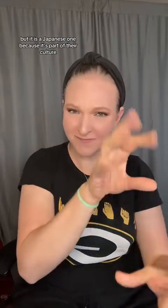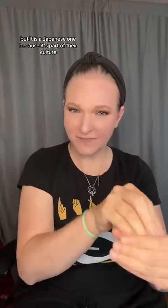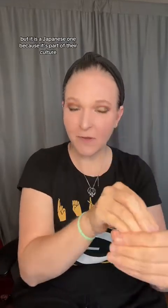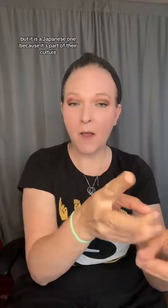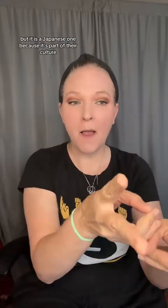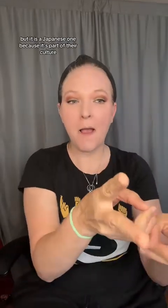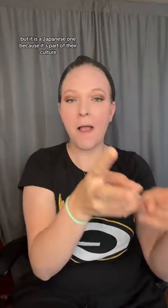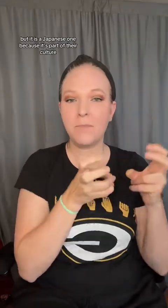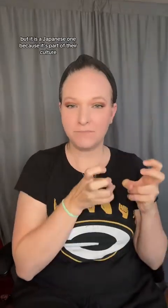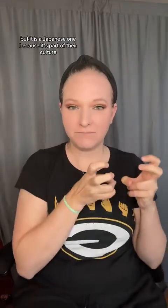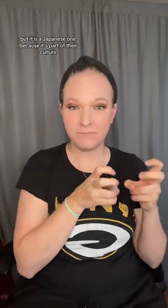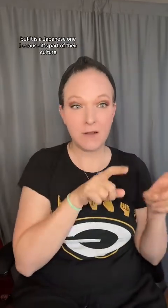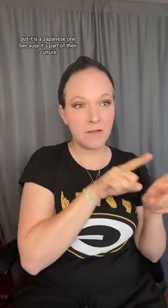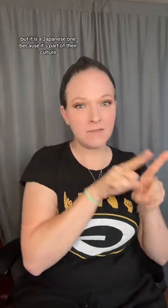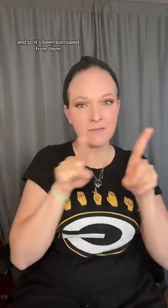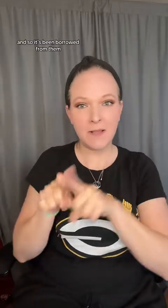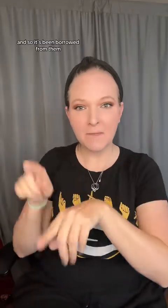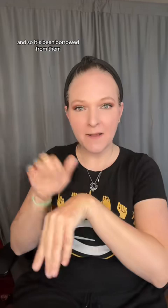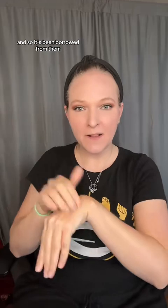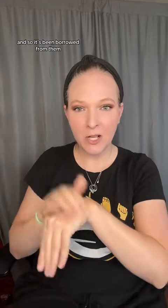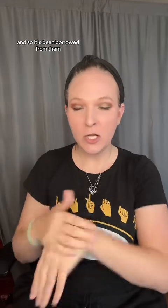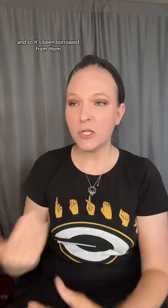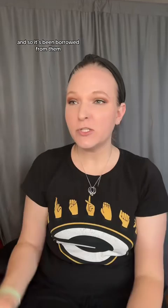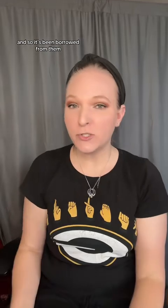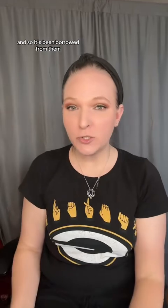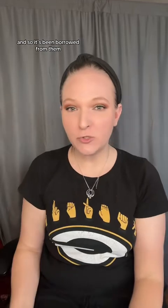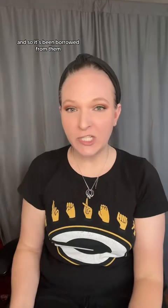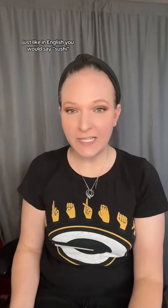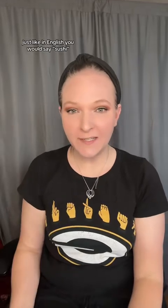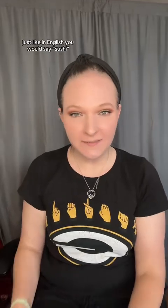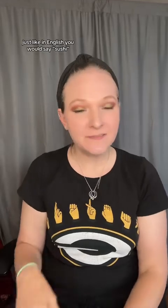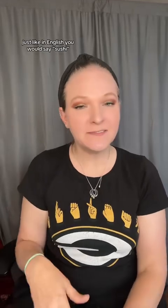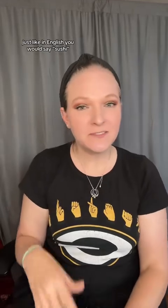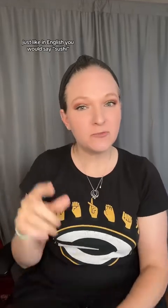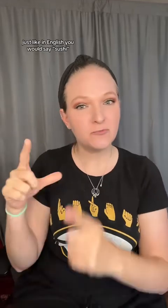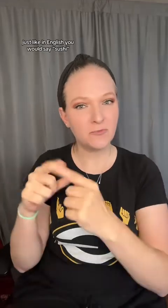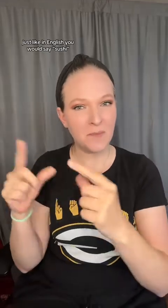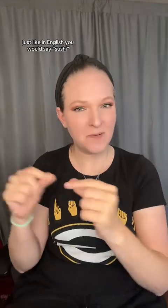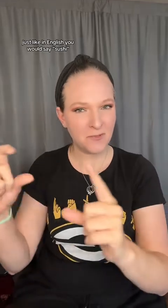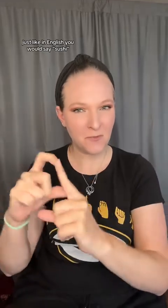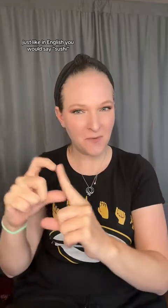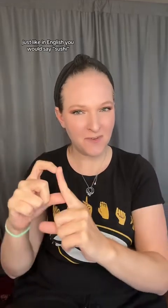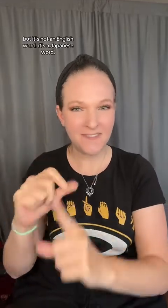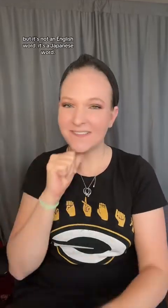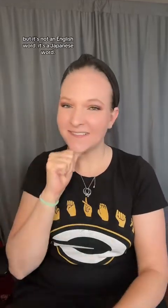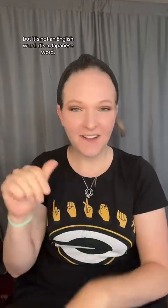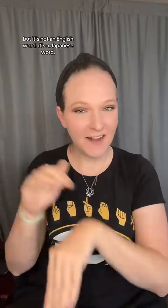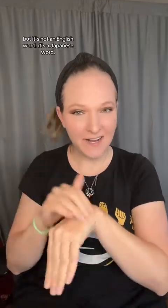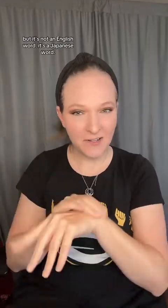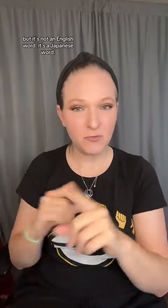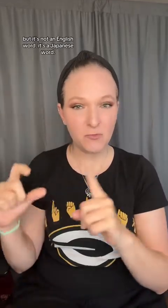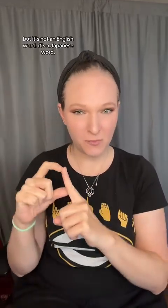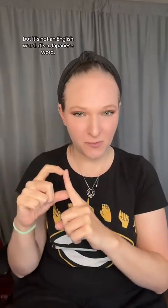it's part of their culture. And so it's been borrowed from them. Just like in English, you would say sushi, but it's not an English word, it's a Japanese